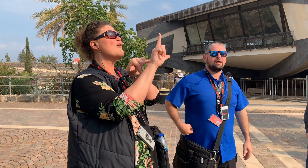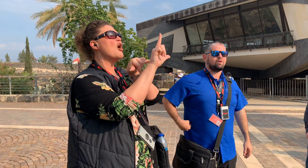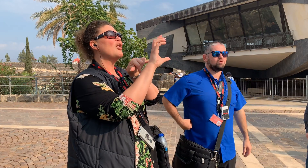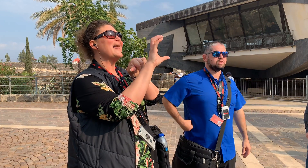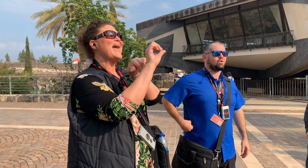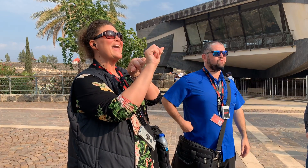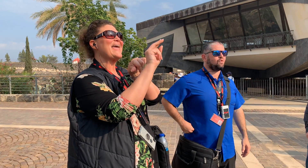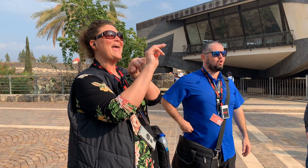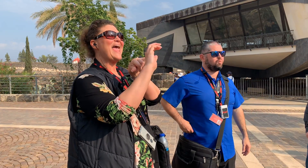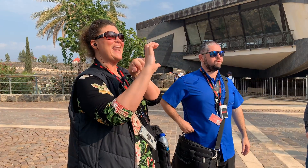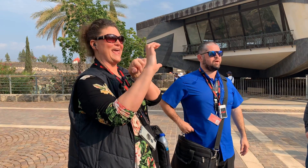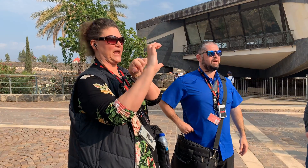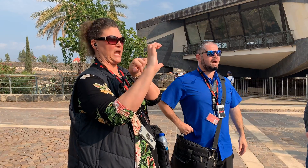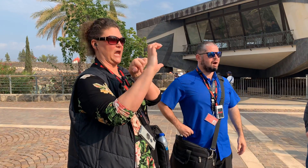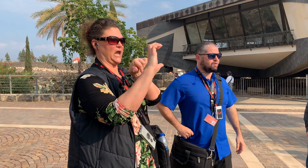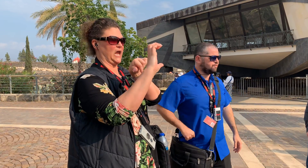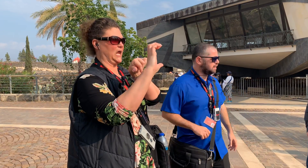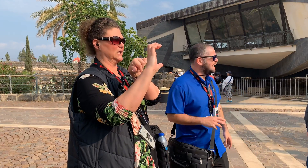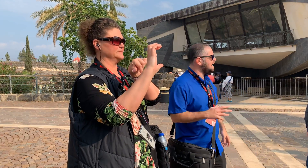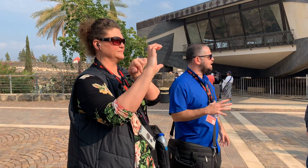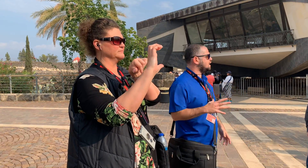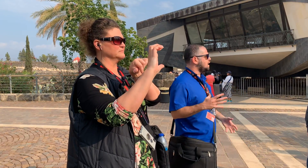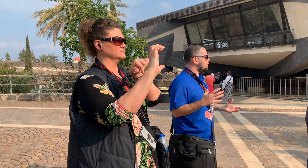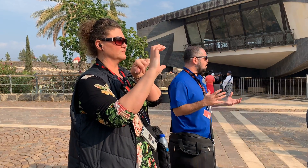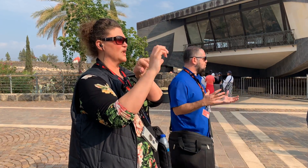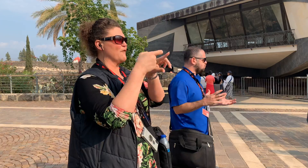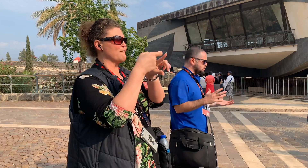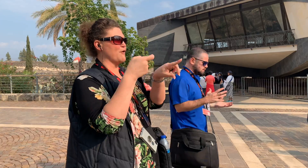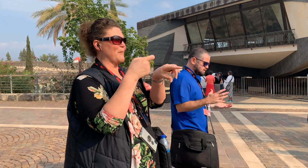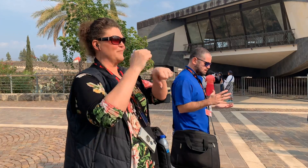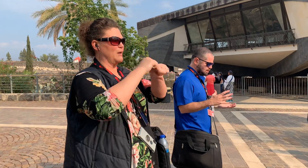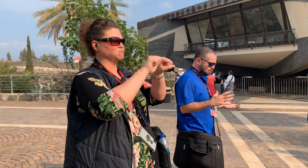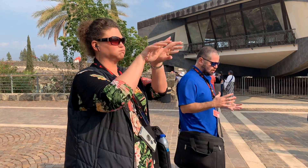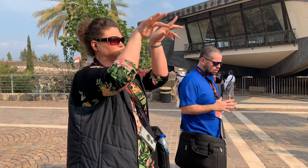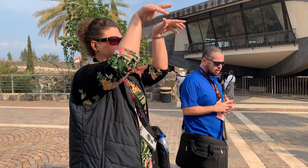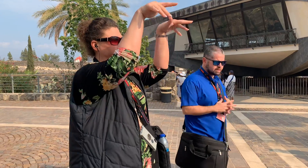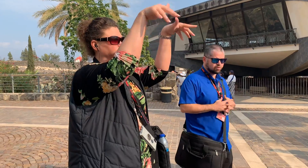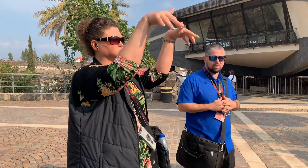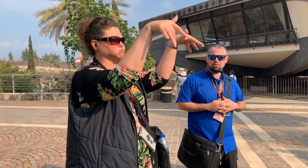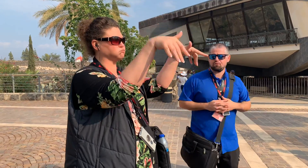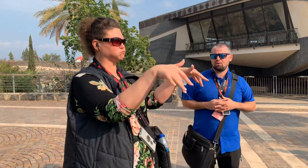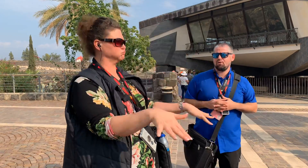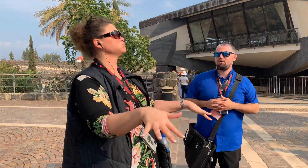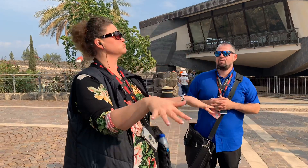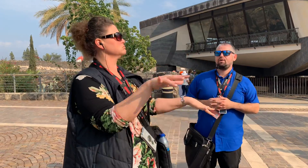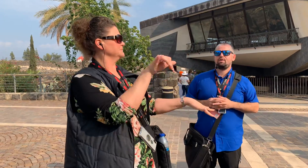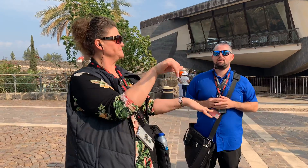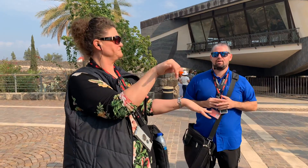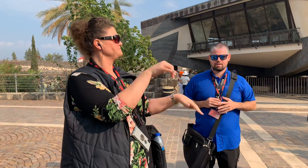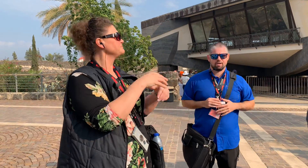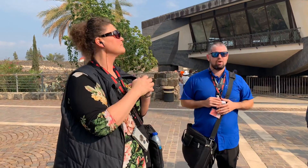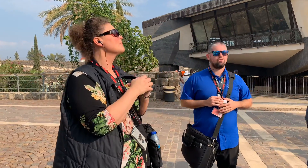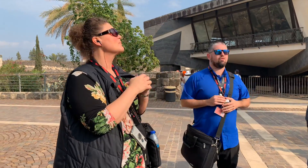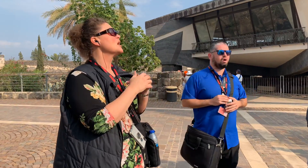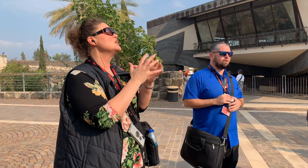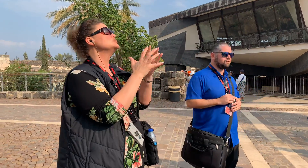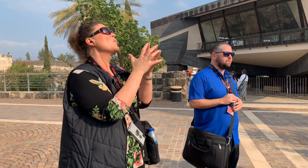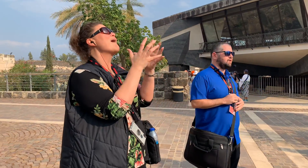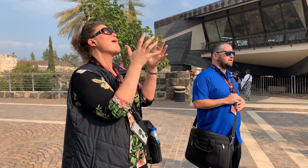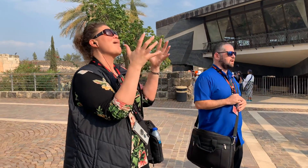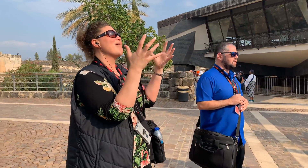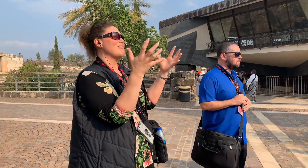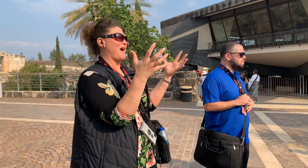area. It was all formed out of volcanic eruptions. Okay, so therefore there's a lot